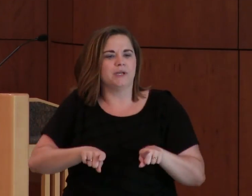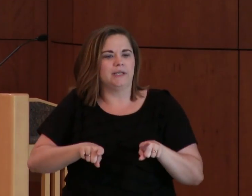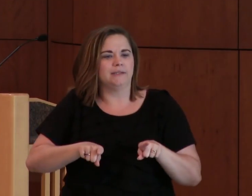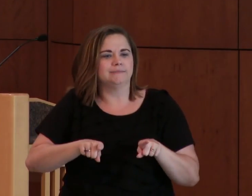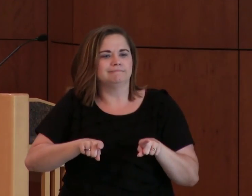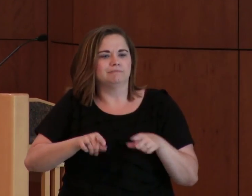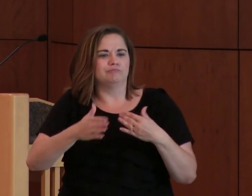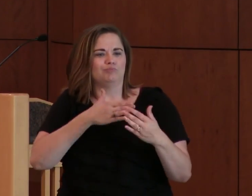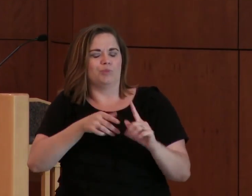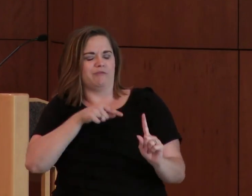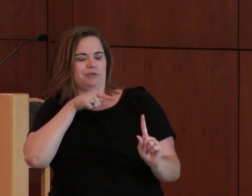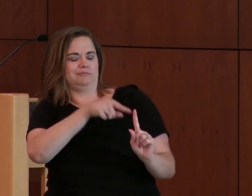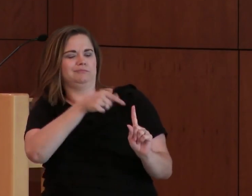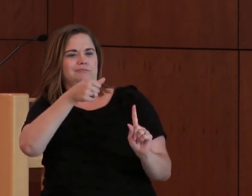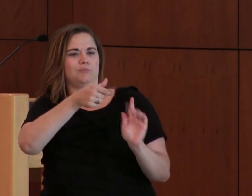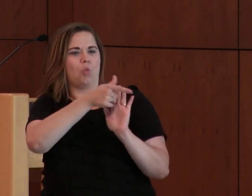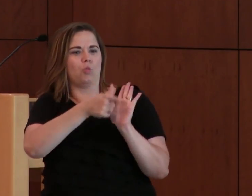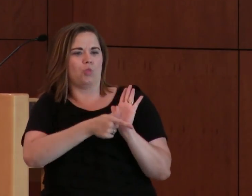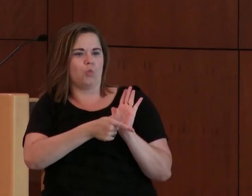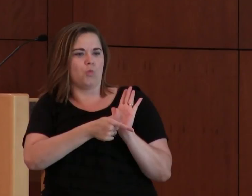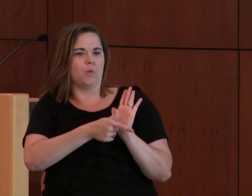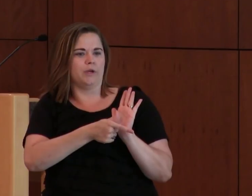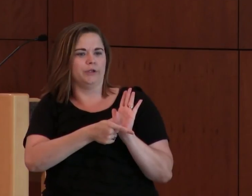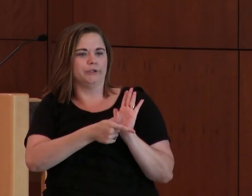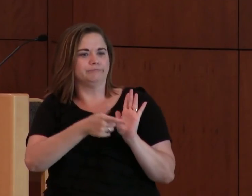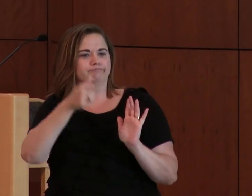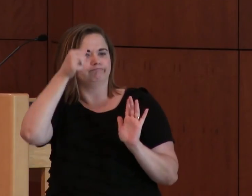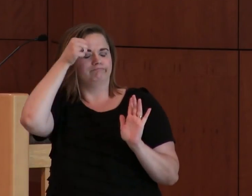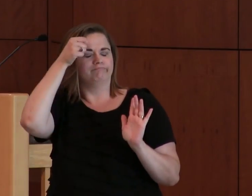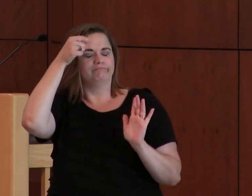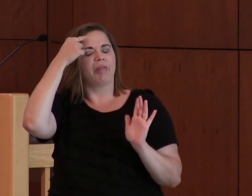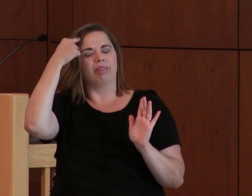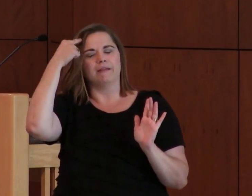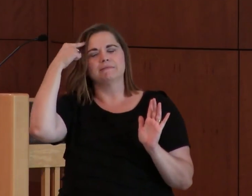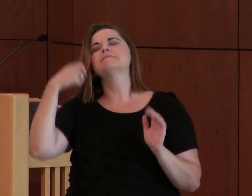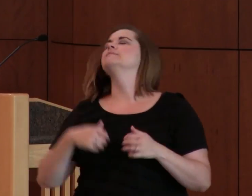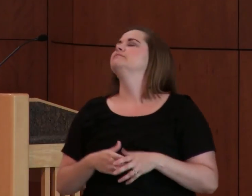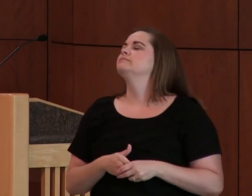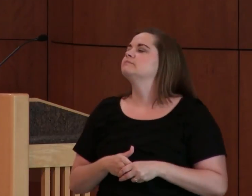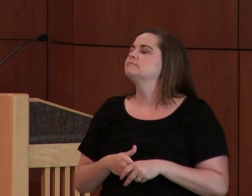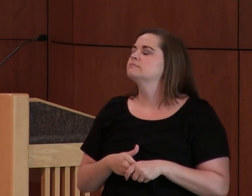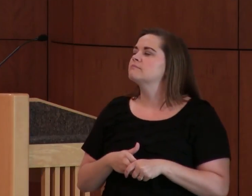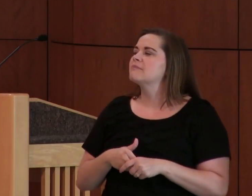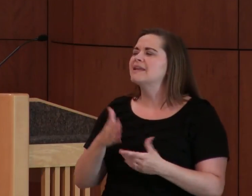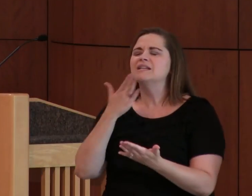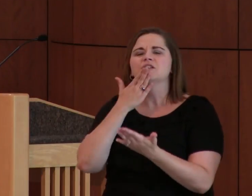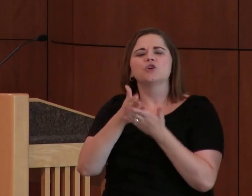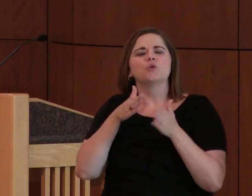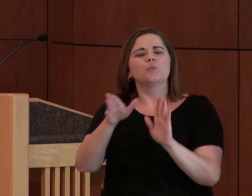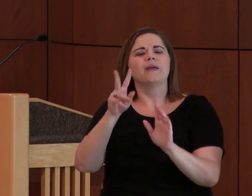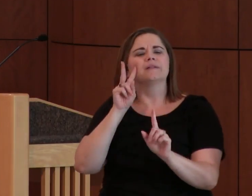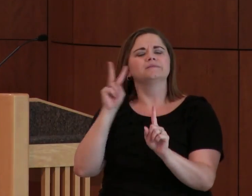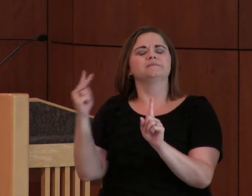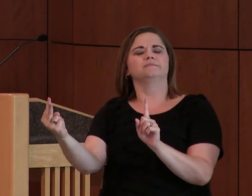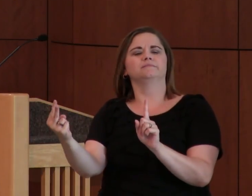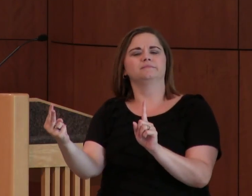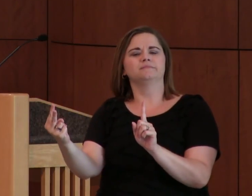position that lawyer might be taking. I think it's a good way of looking at how the scribes and the Pharisees